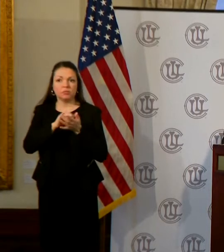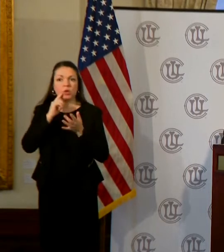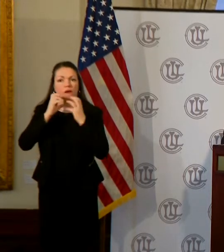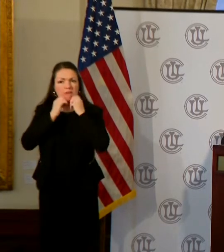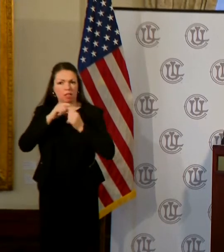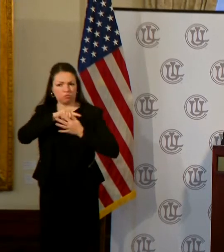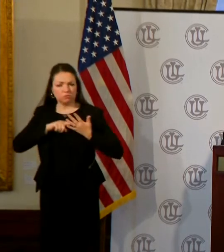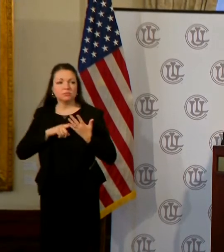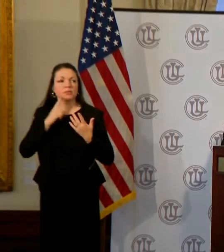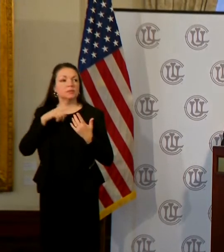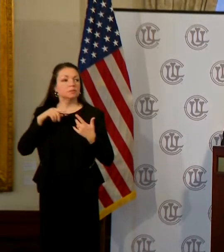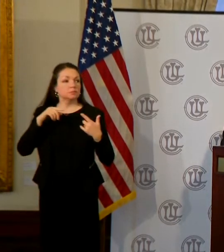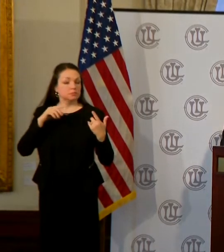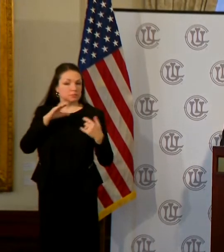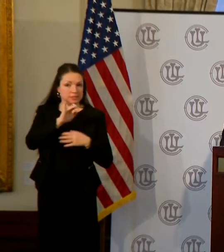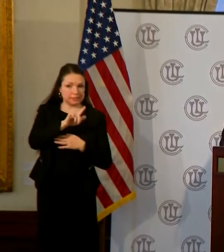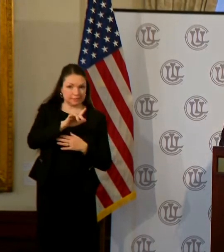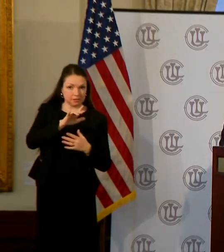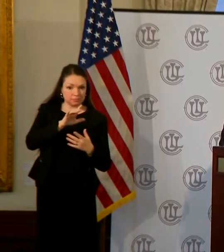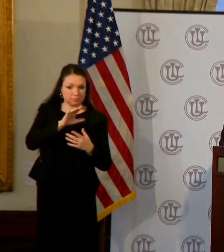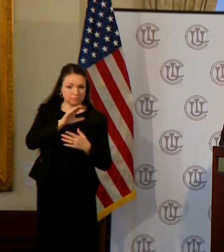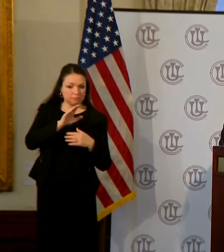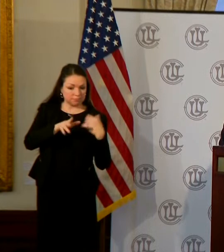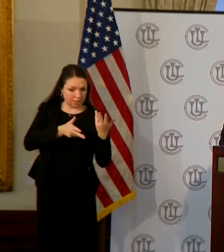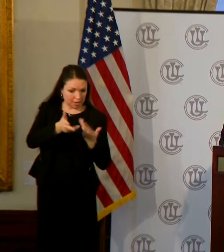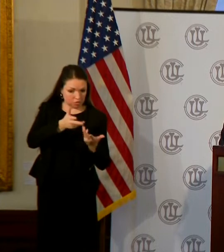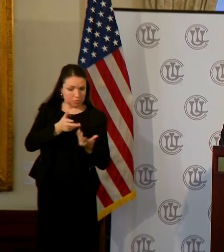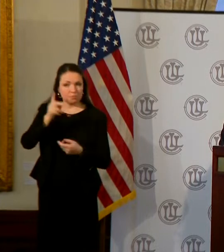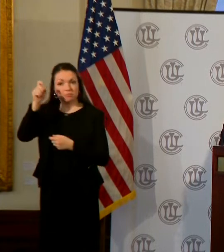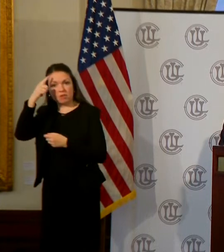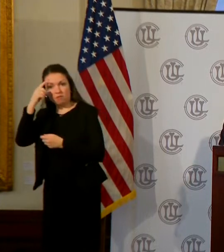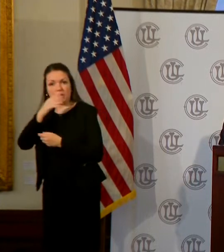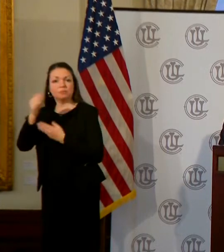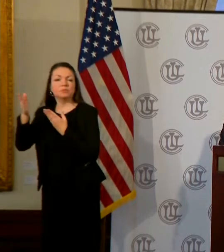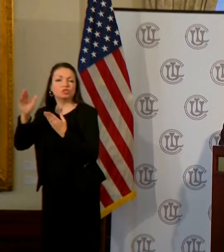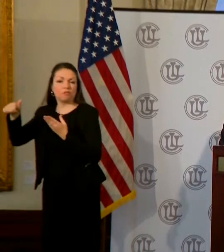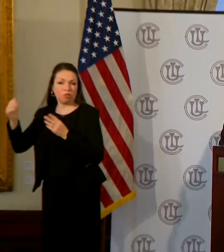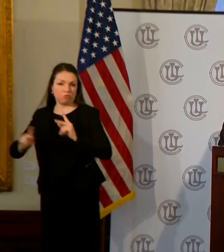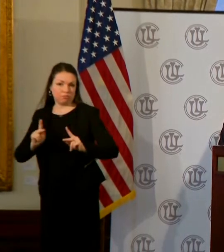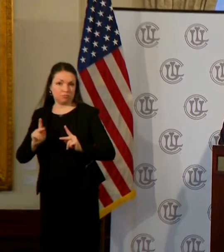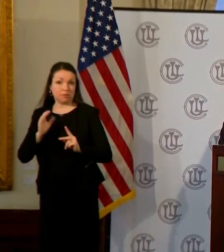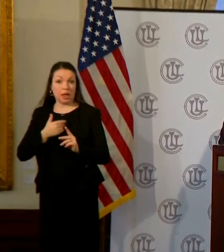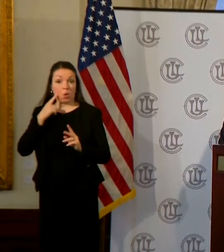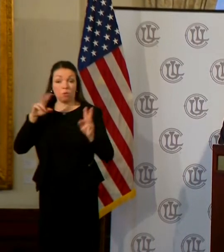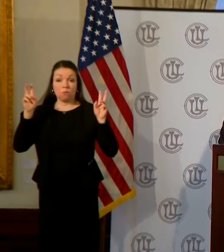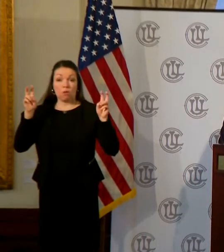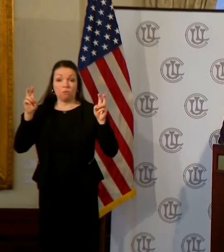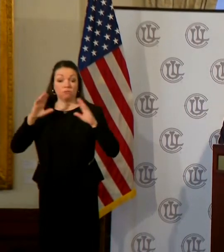engagement, good government, service to others. Our motto is community